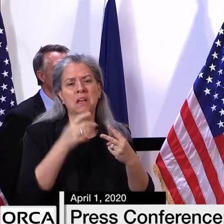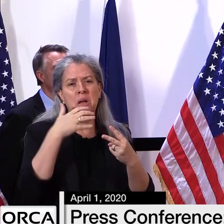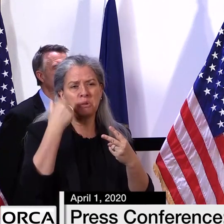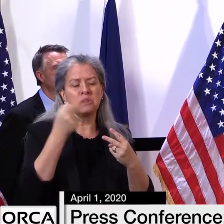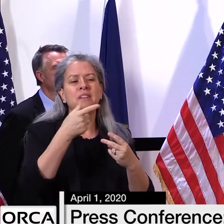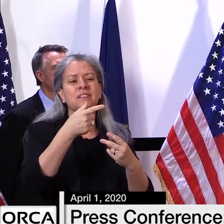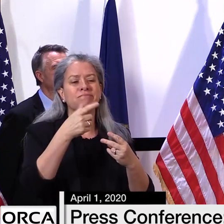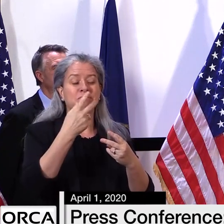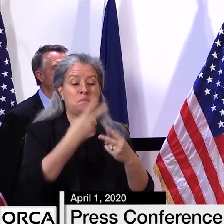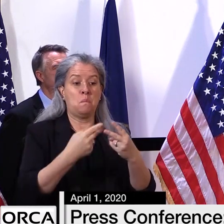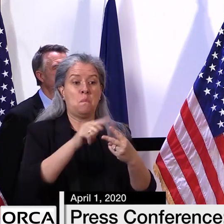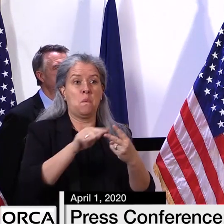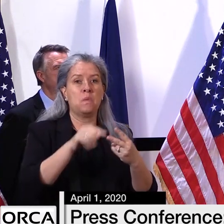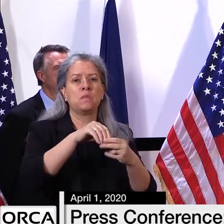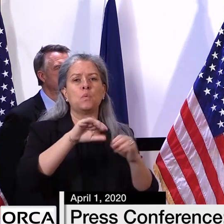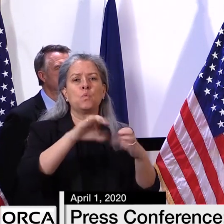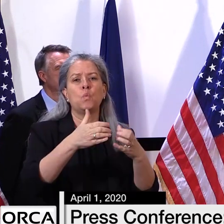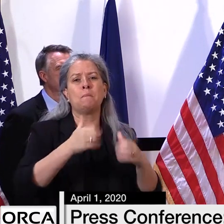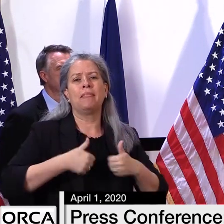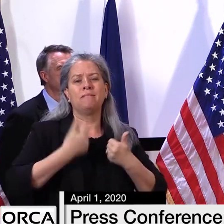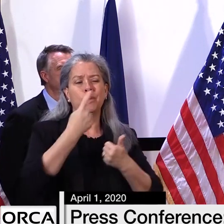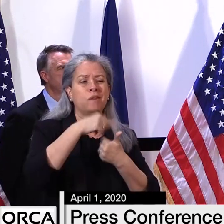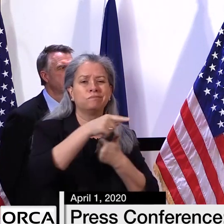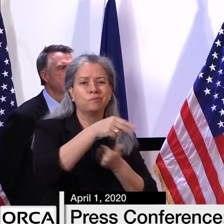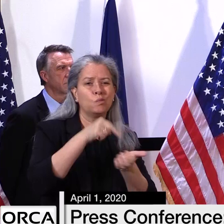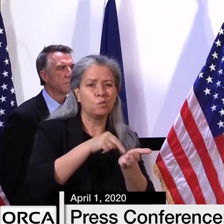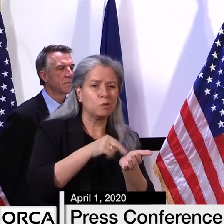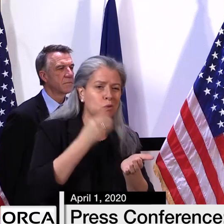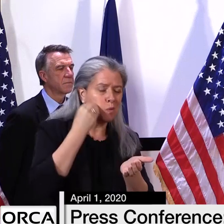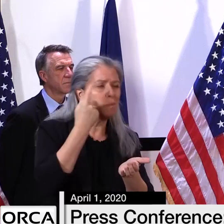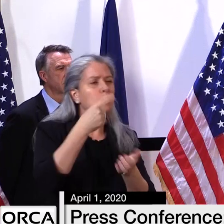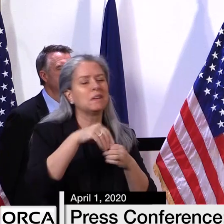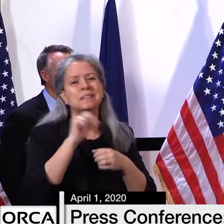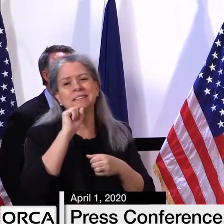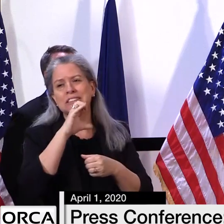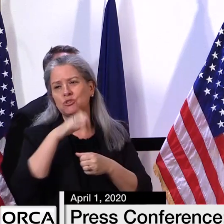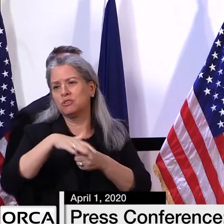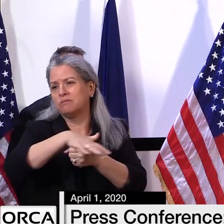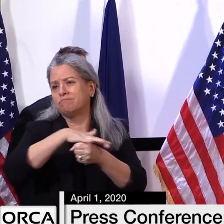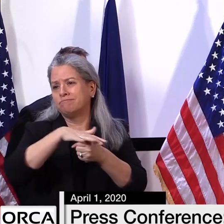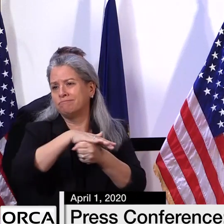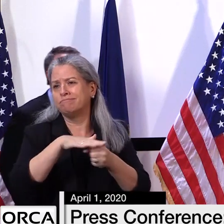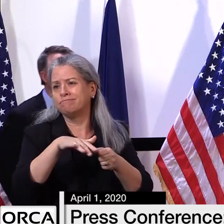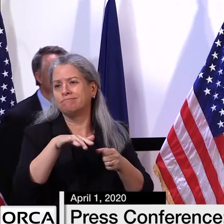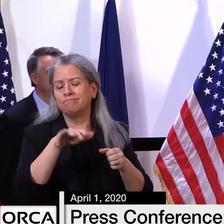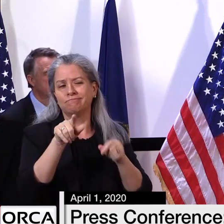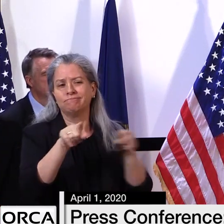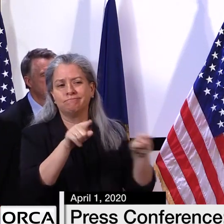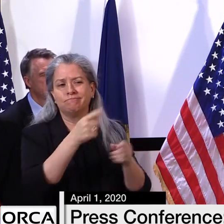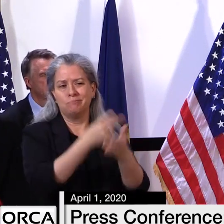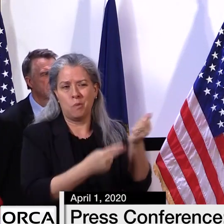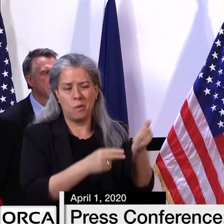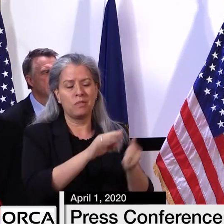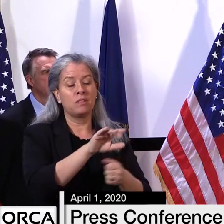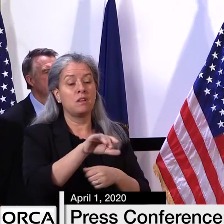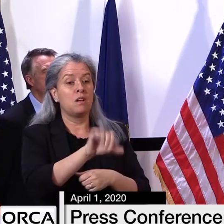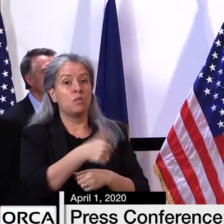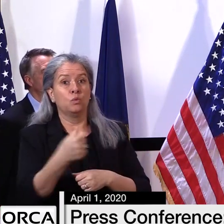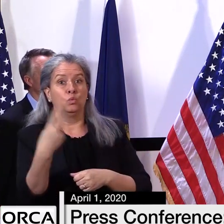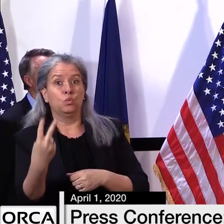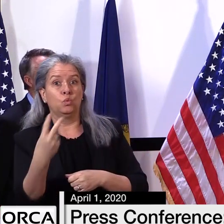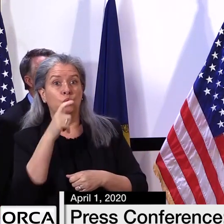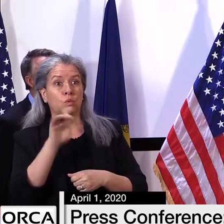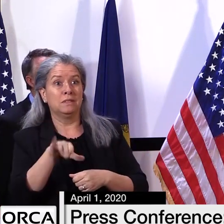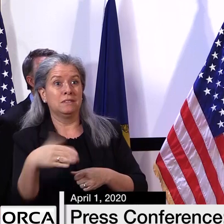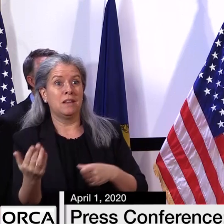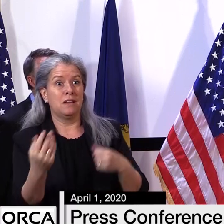group living situations, one in a nursing home, one in a senior living community. The other two were